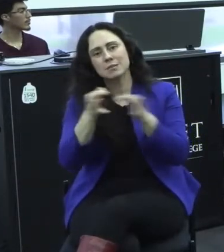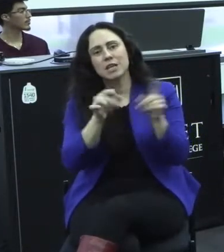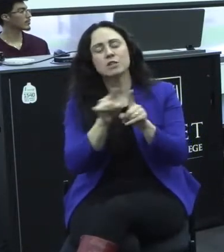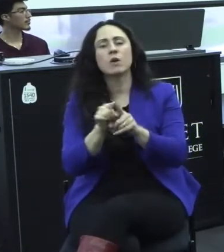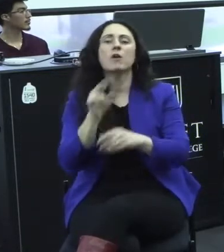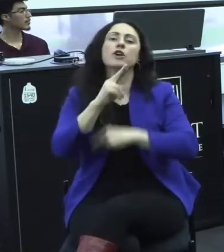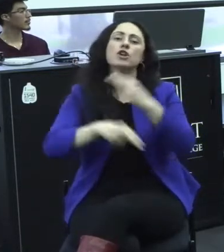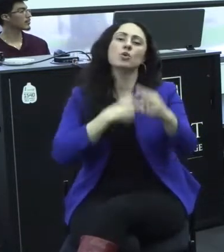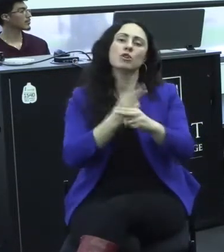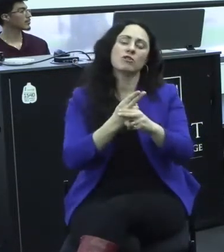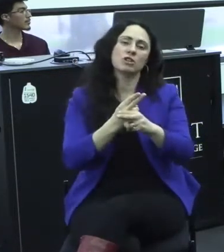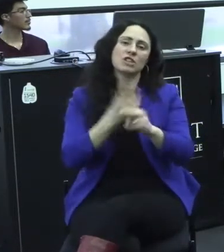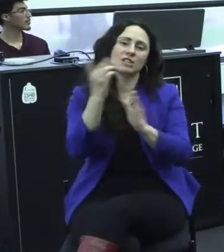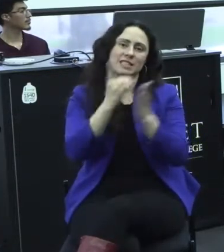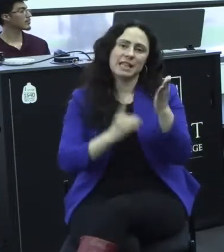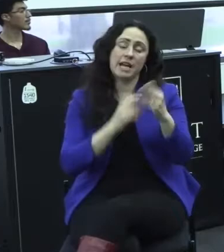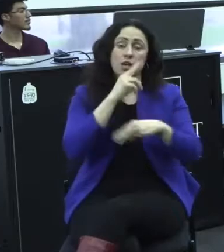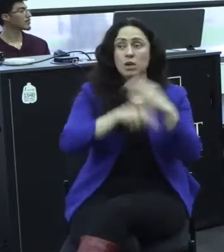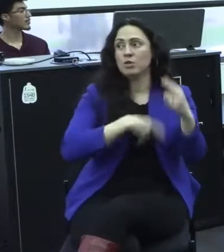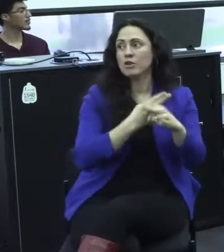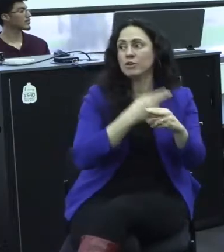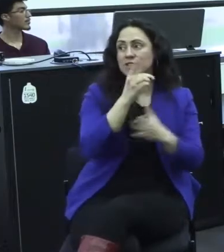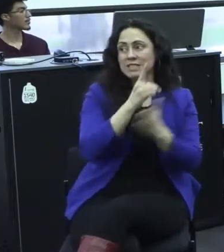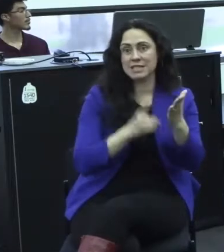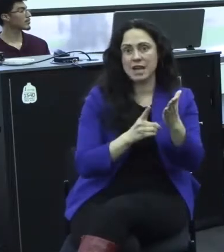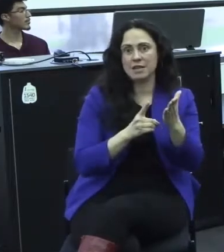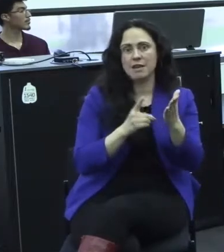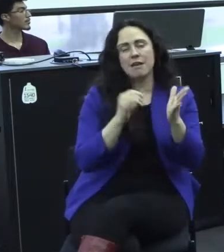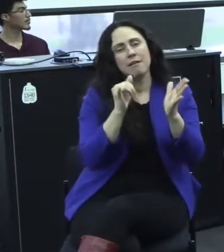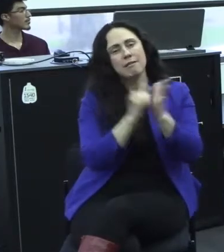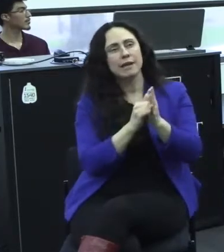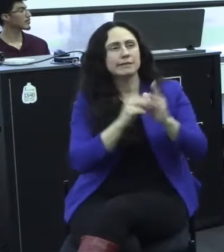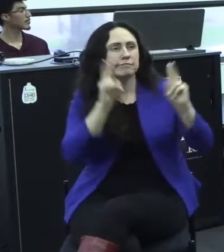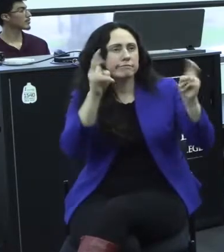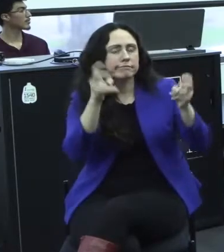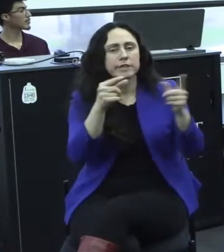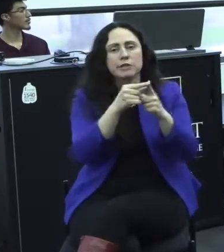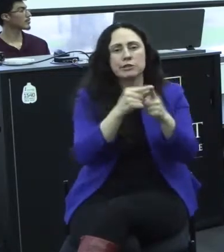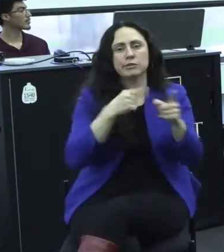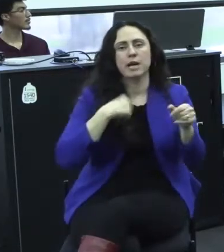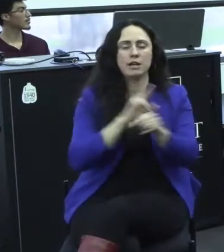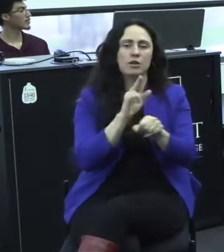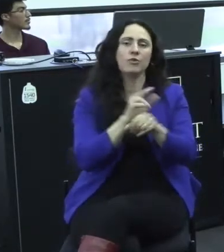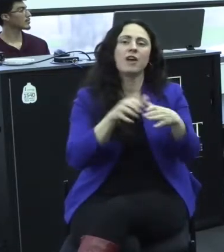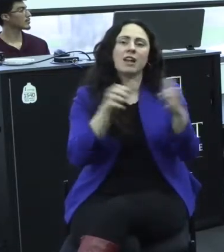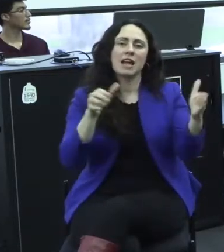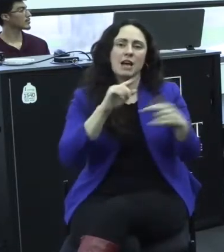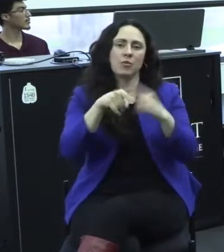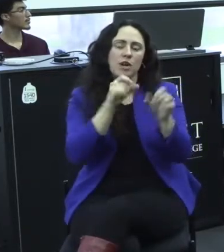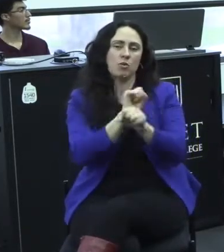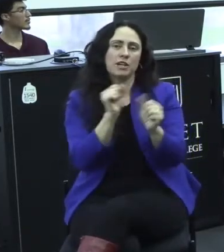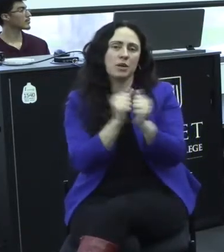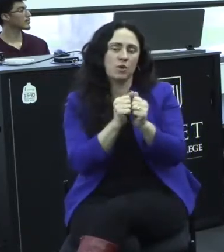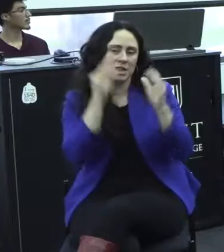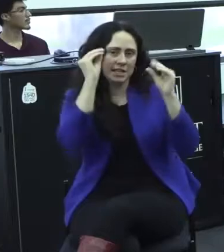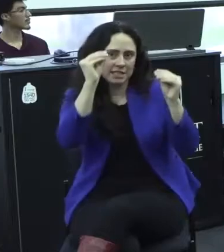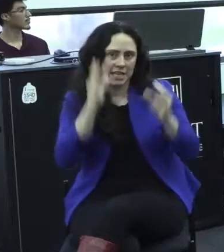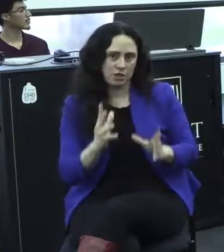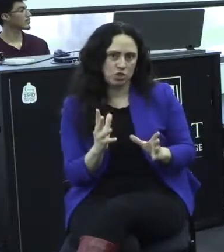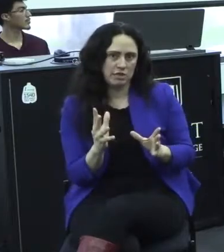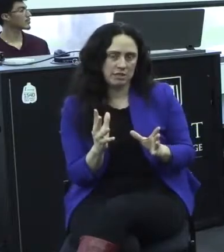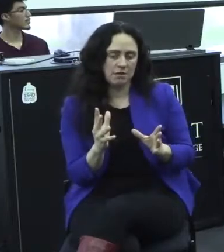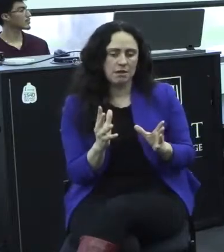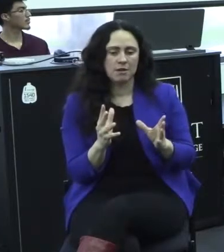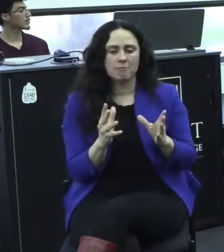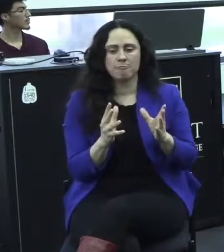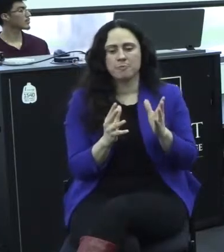design. Universal design is a pedagogy that I use a lot when I'm working with teachers, and it's